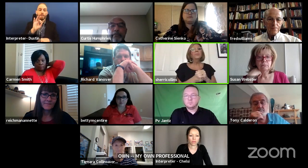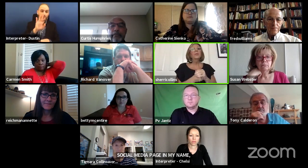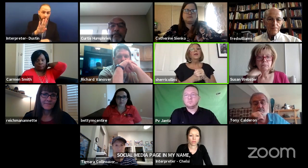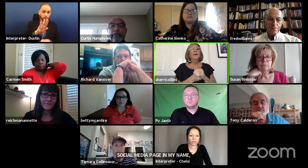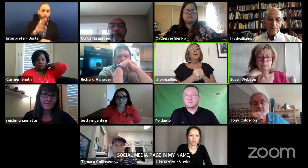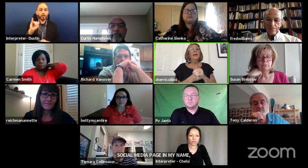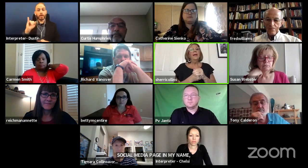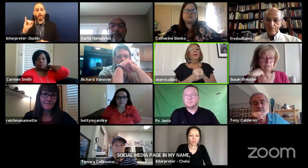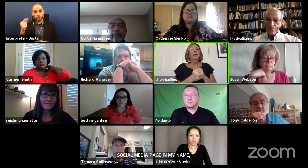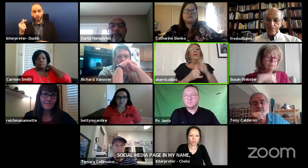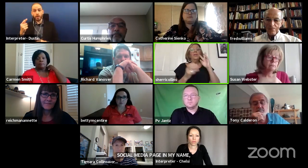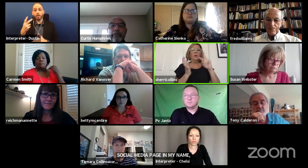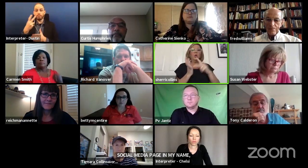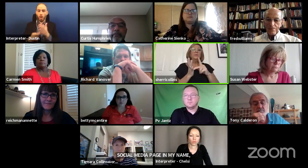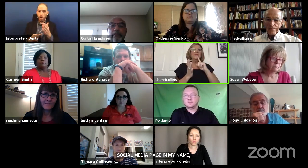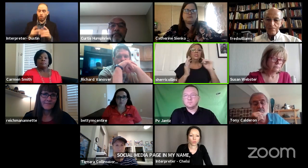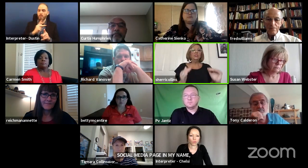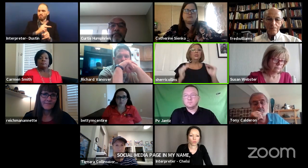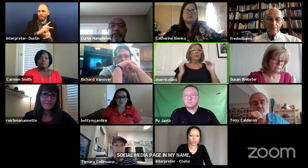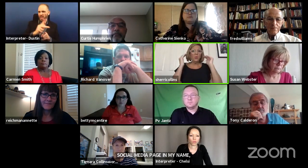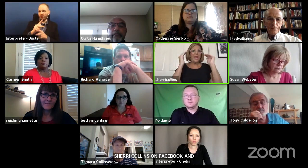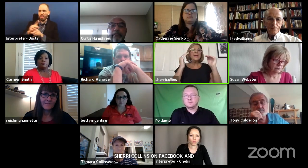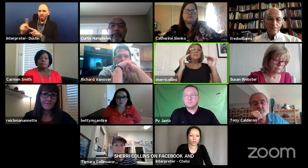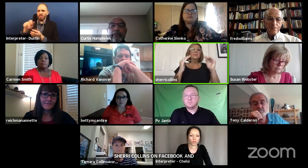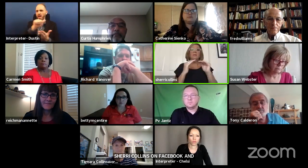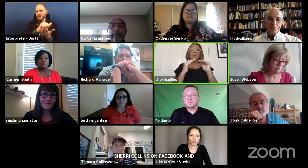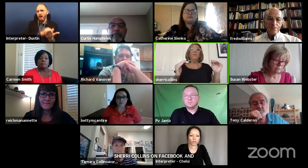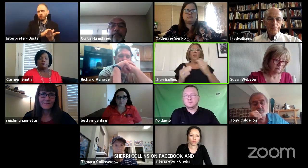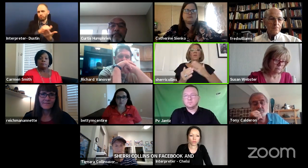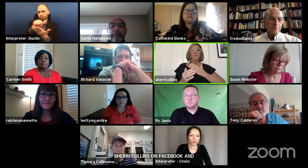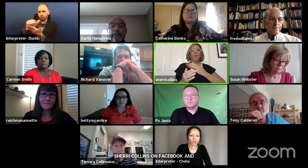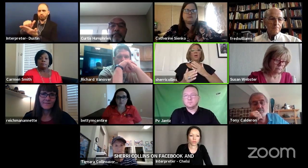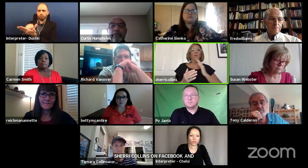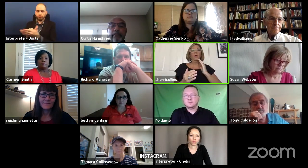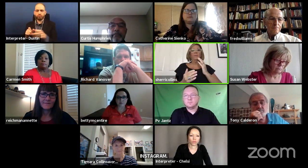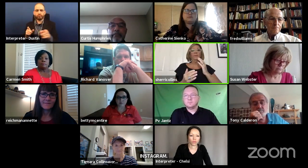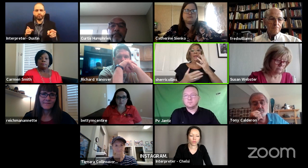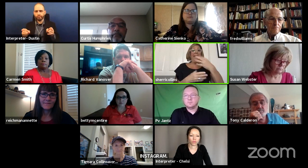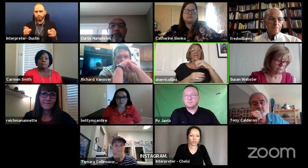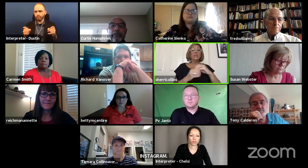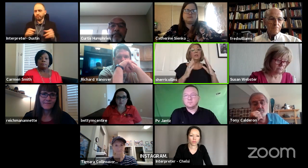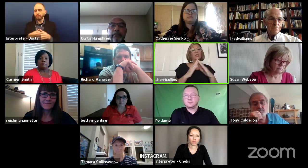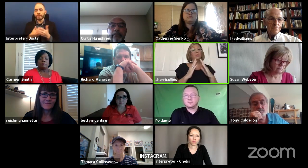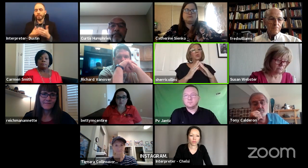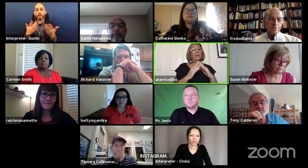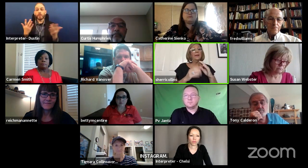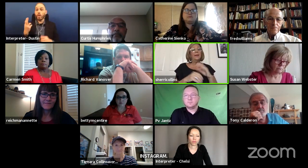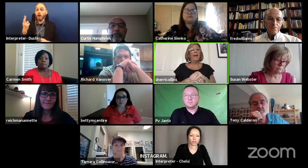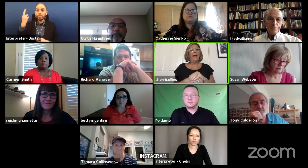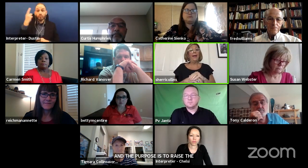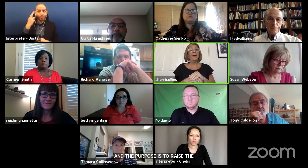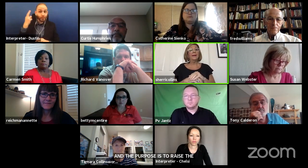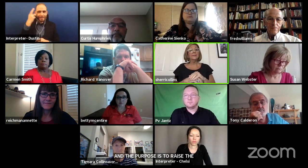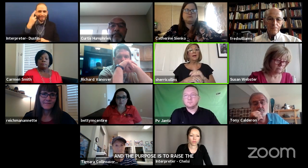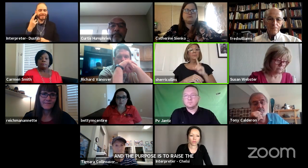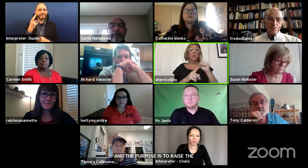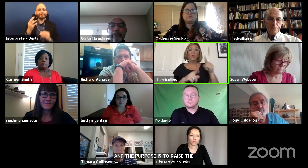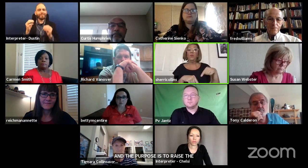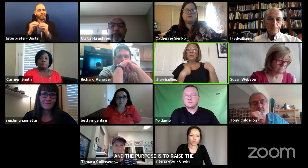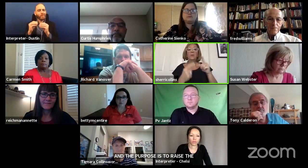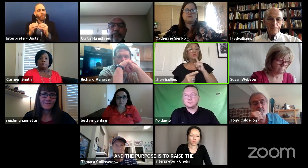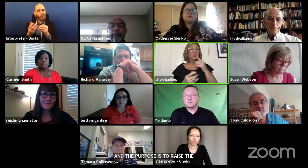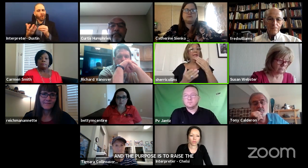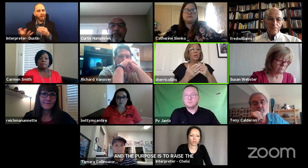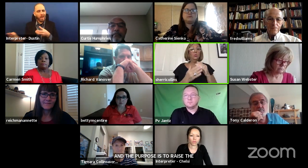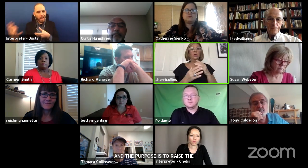Instagram. And the purpose is to raise the level of engaging the community, and so